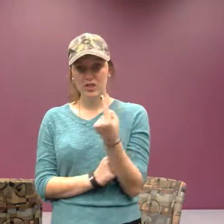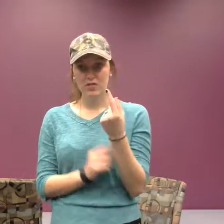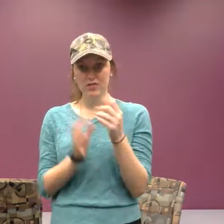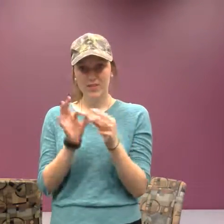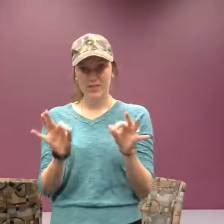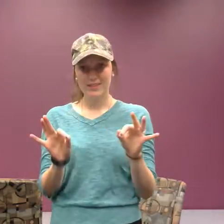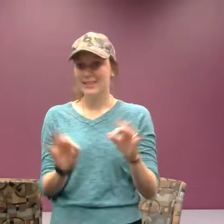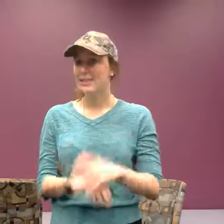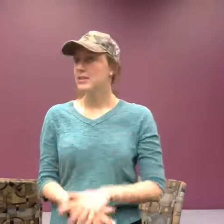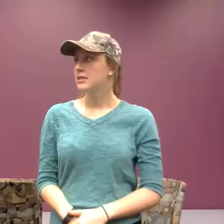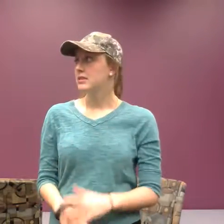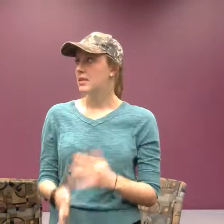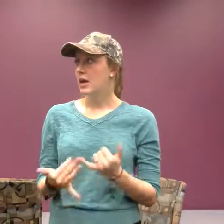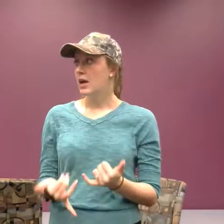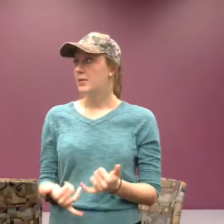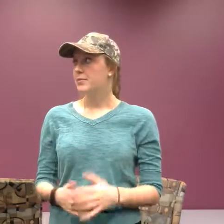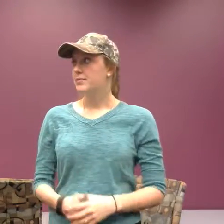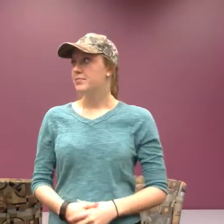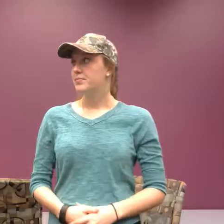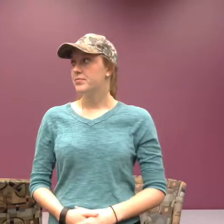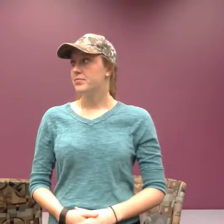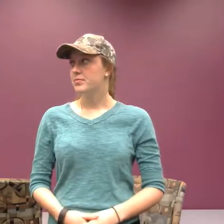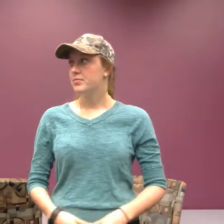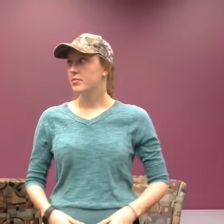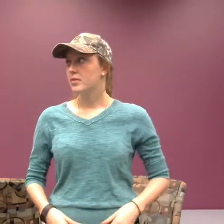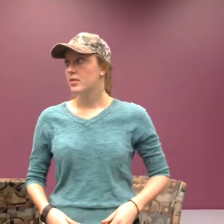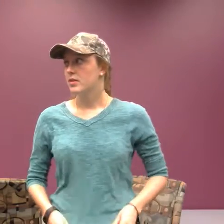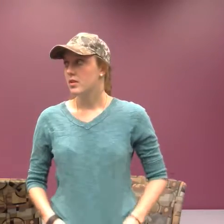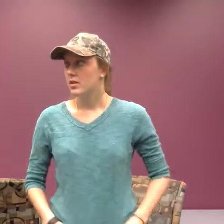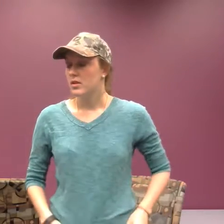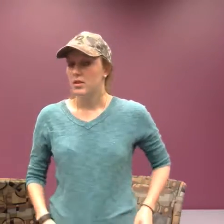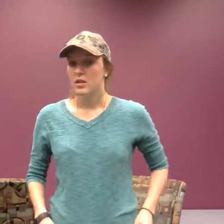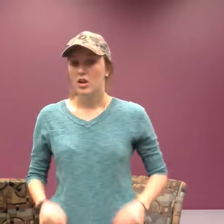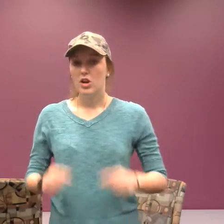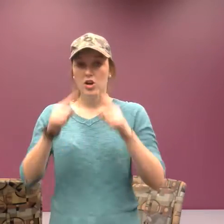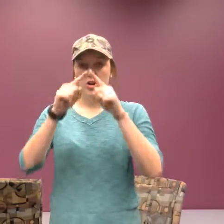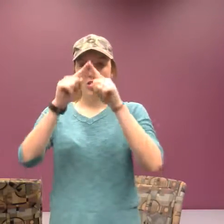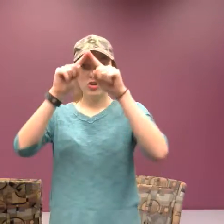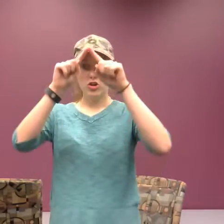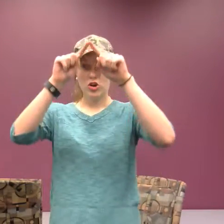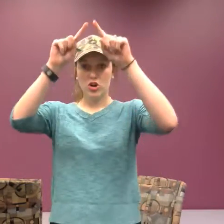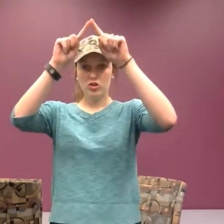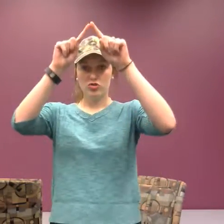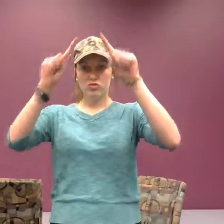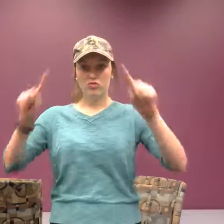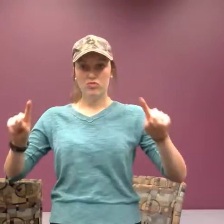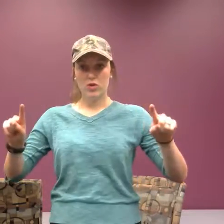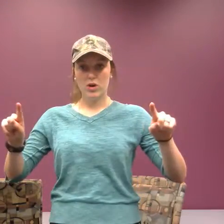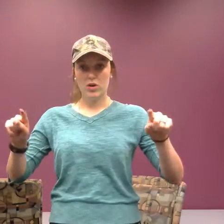statement. The first side of the triangle is 3 times as long as the second side.